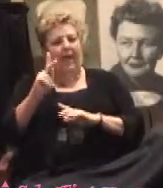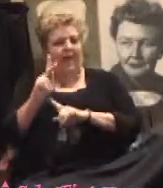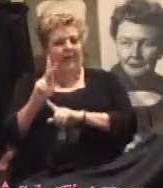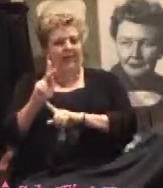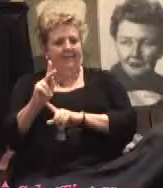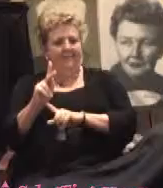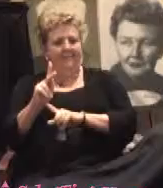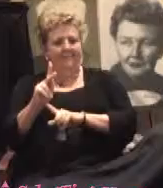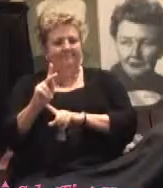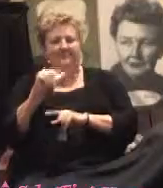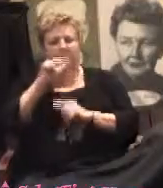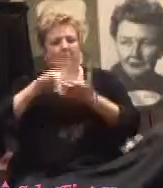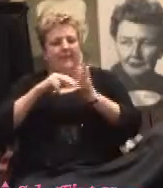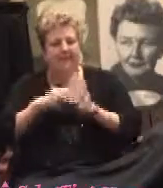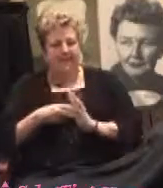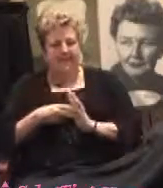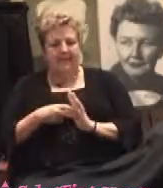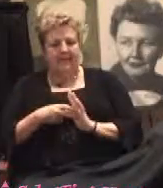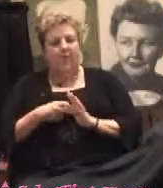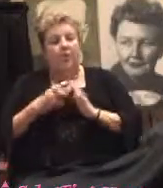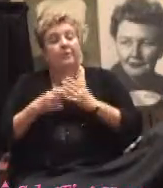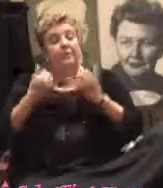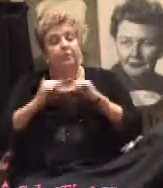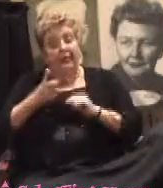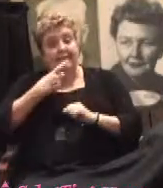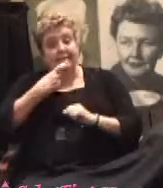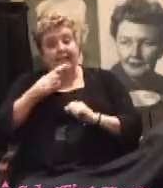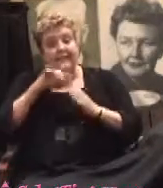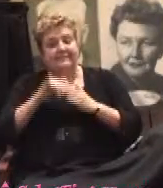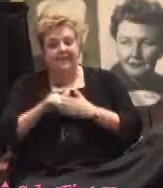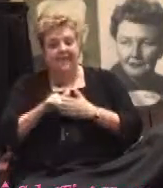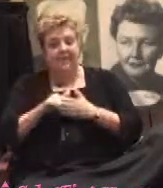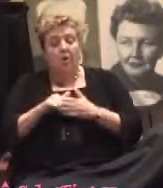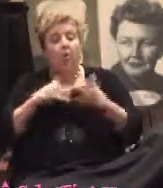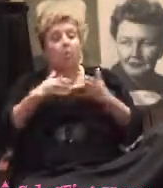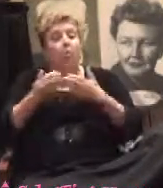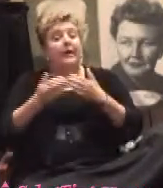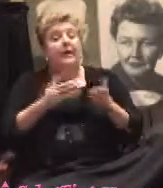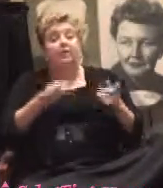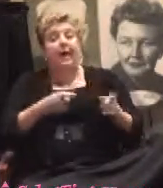tell you. What they're trying to tell you is, whatever happens,